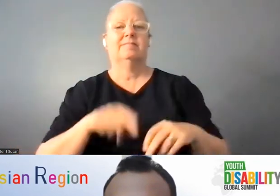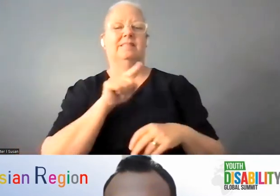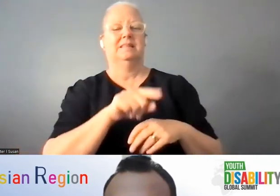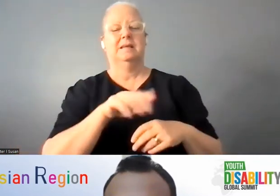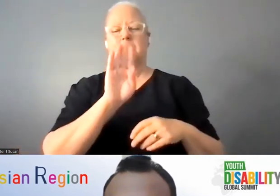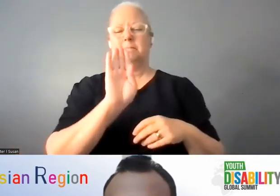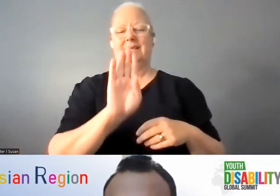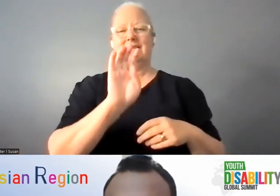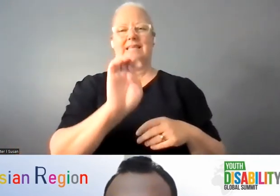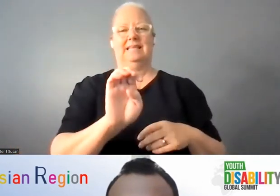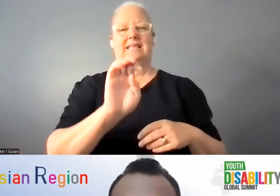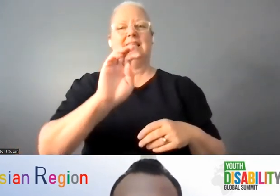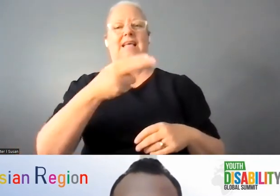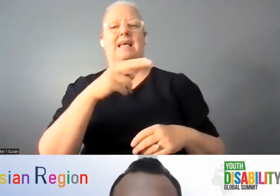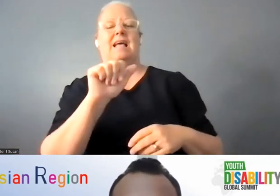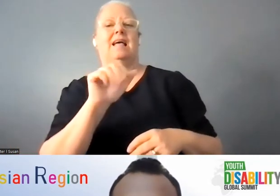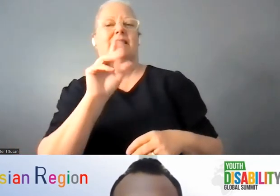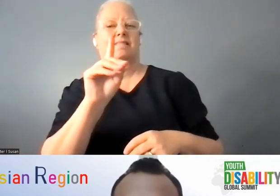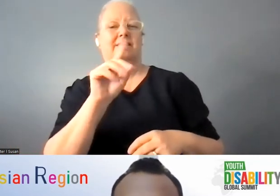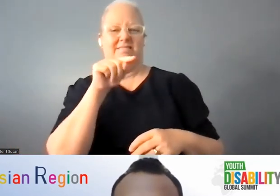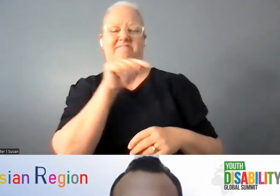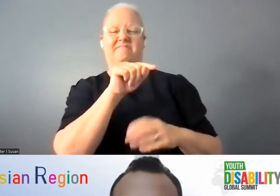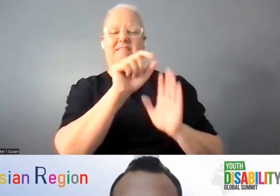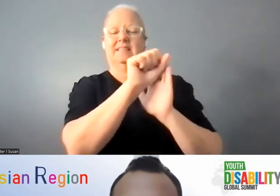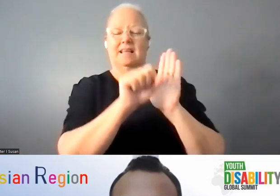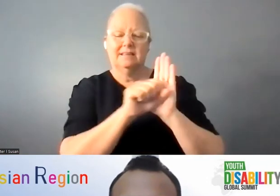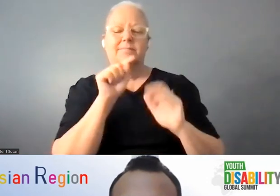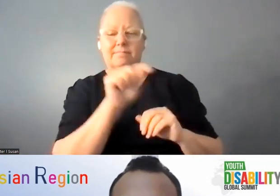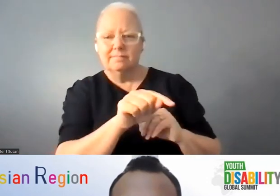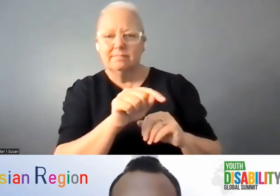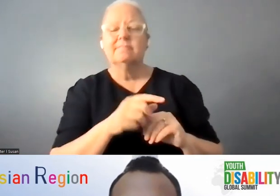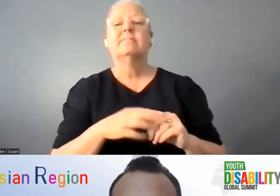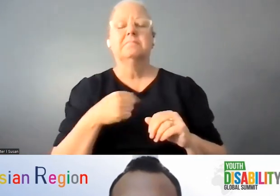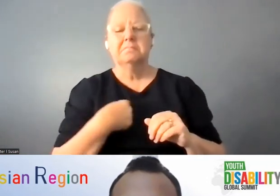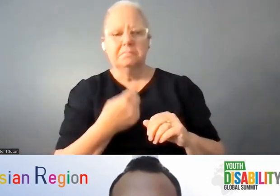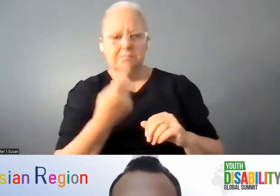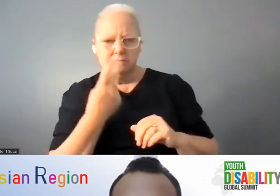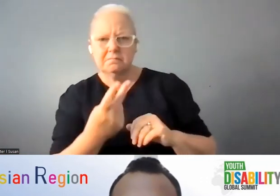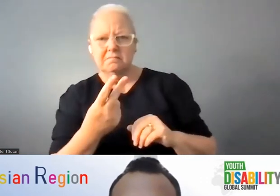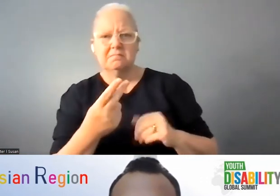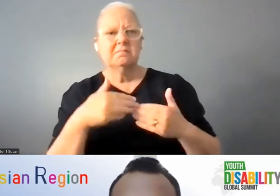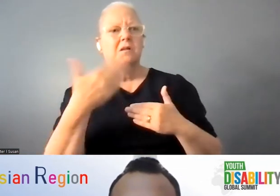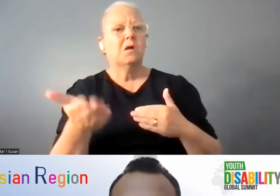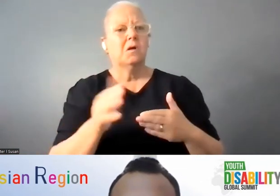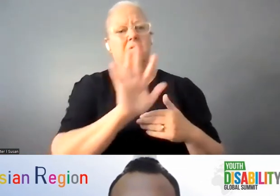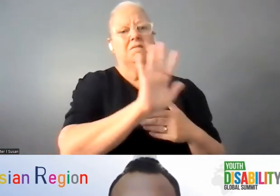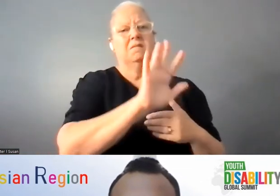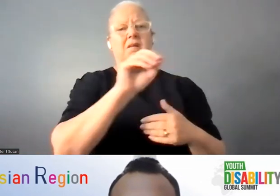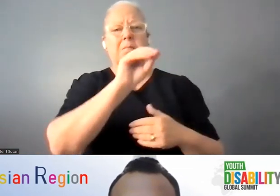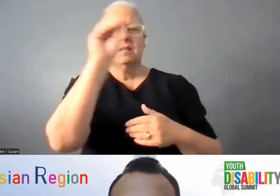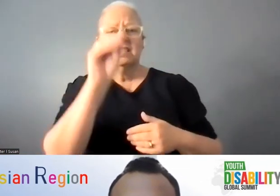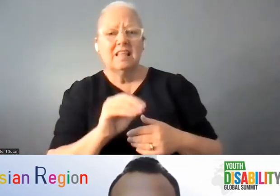58 institutions in the state. And we found that more than 50% of children staying